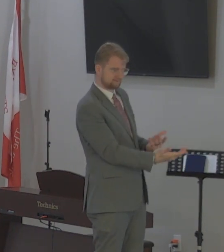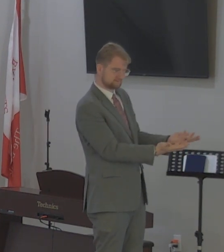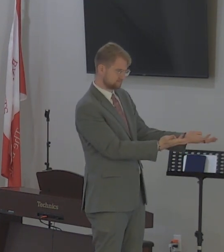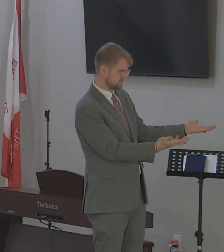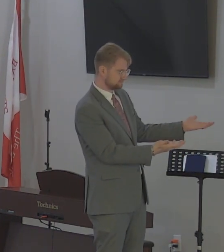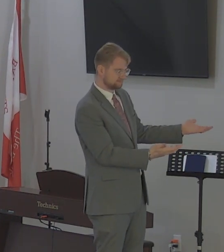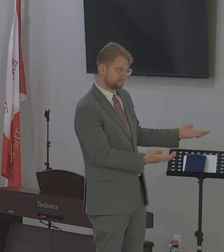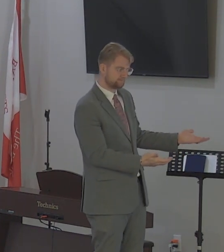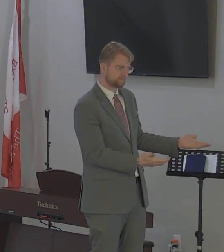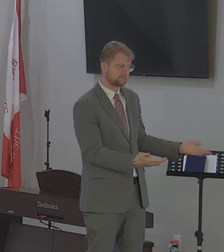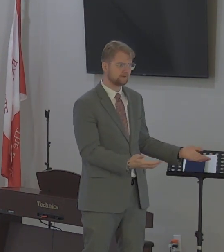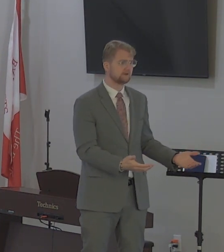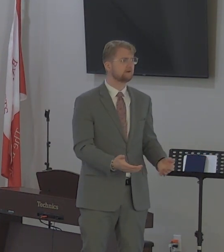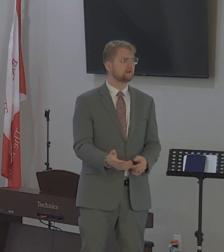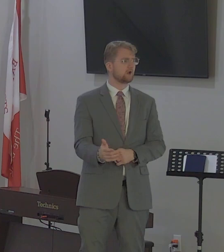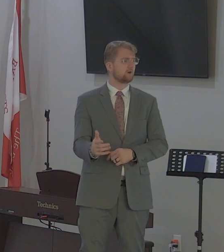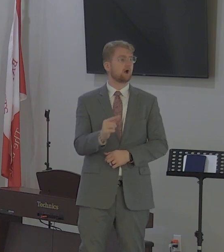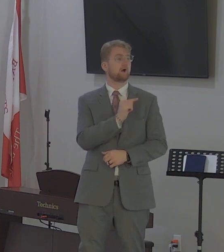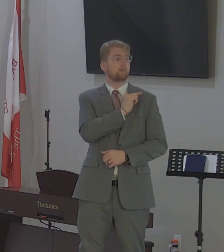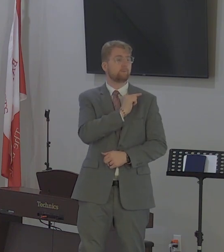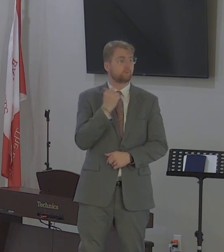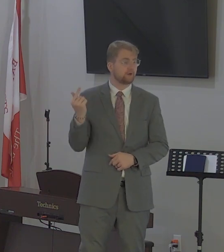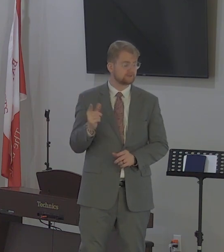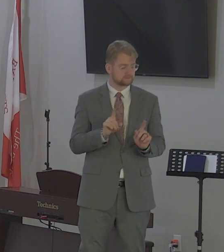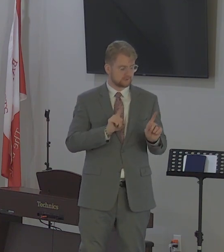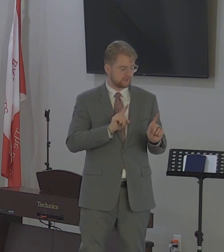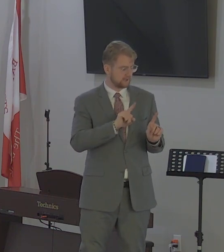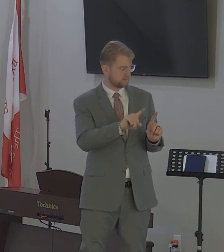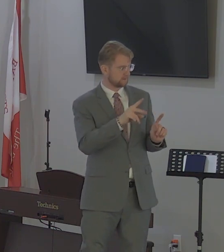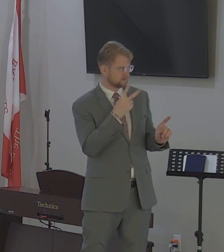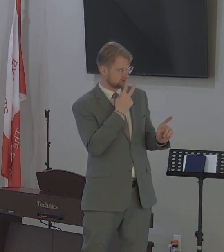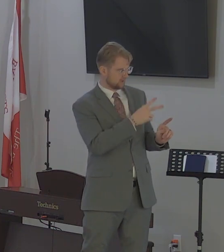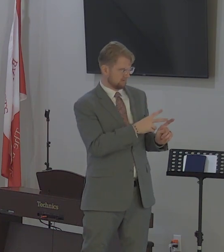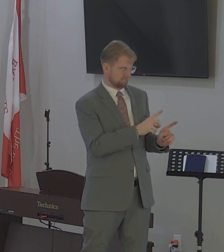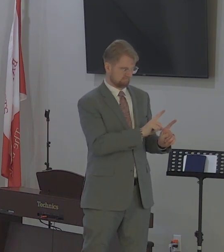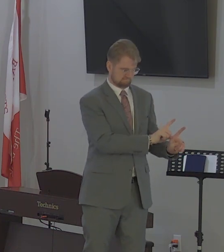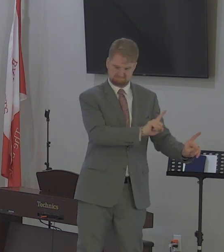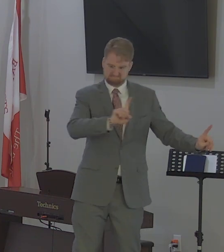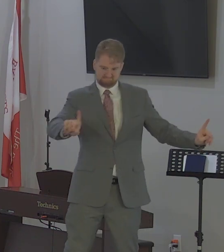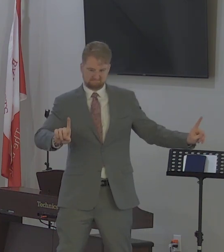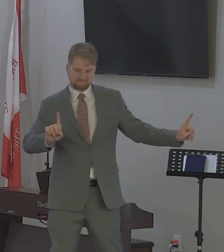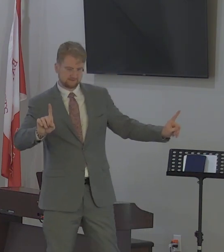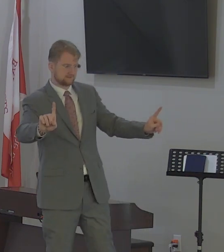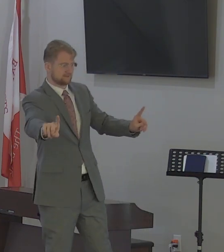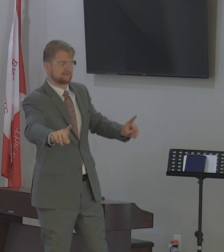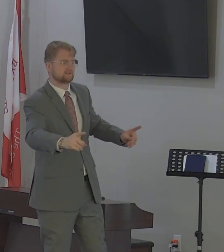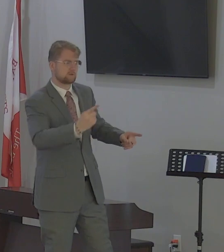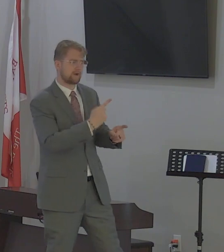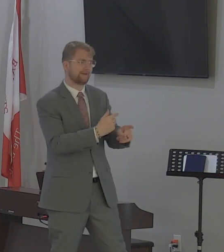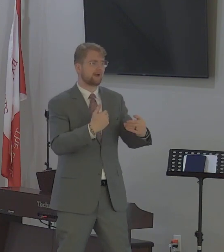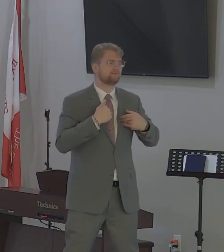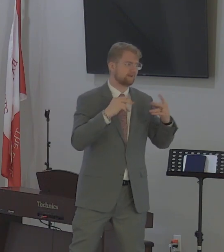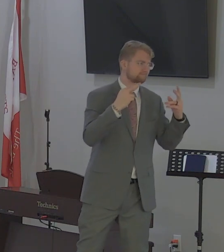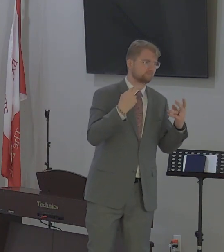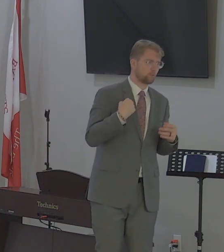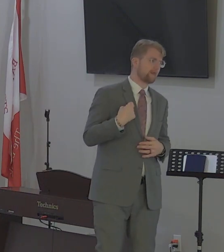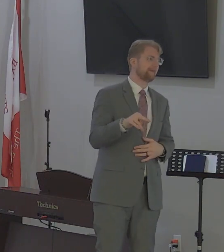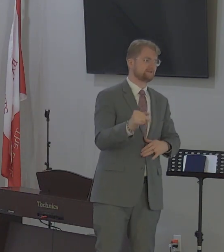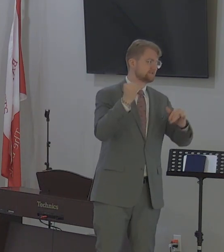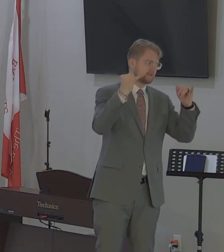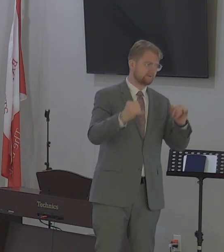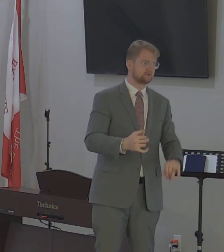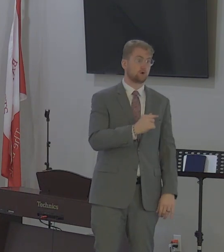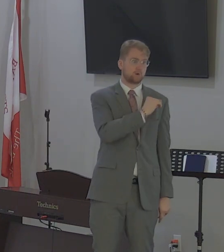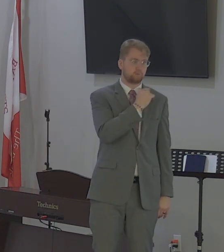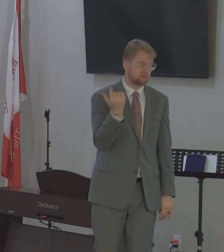By chance, that way, and when he saw him, he passed by. So we have the religious crowd. This individual would be the priest, passes